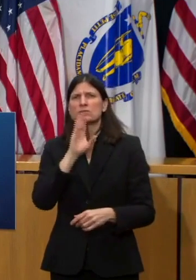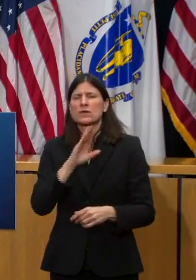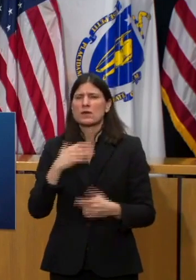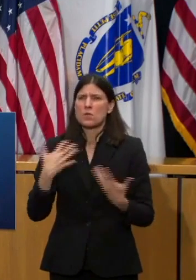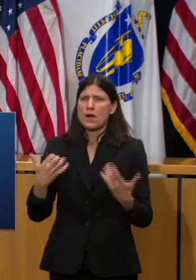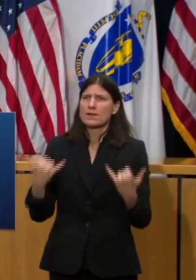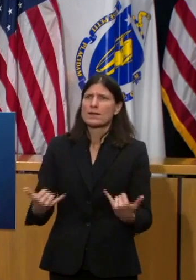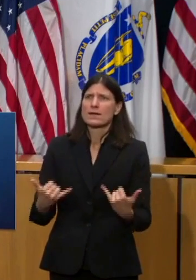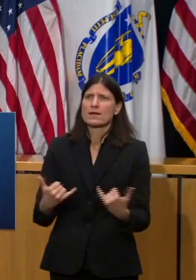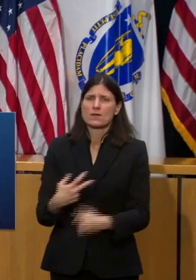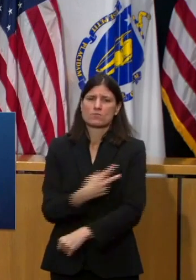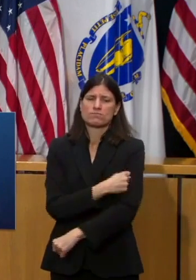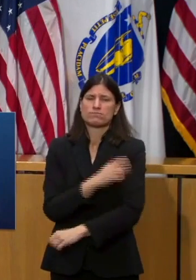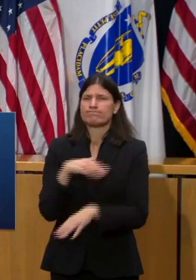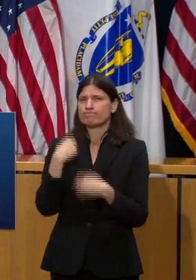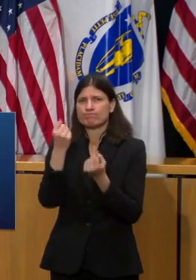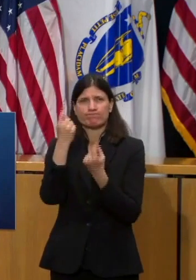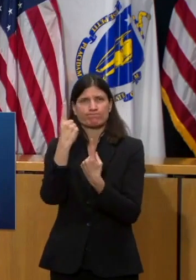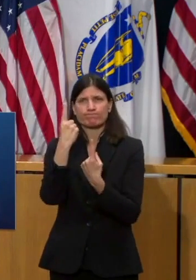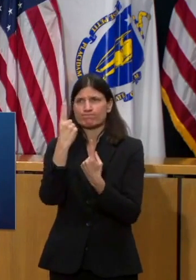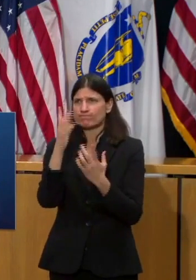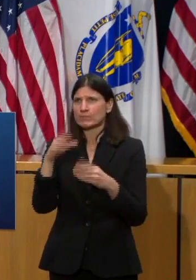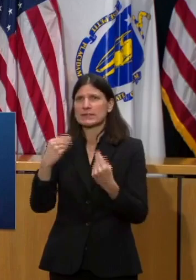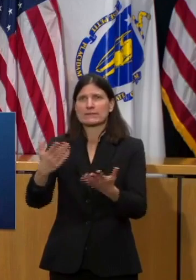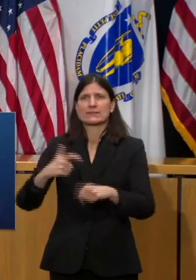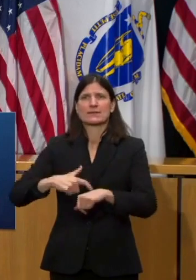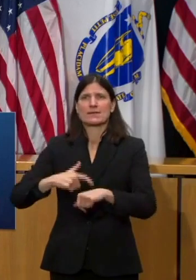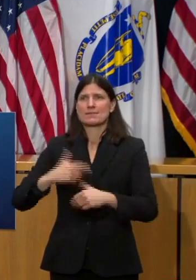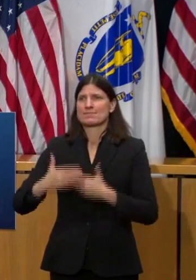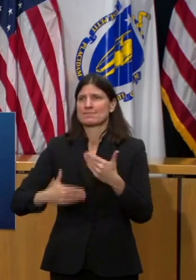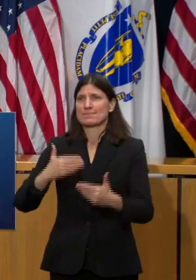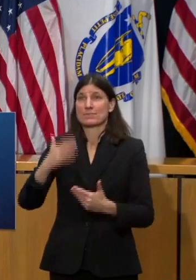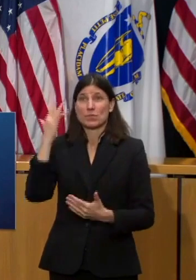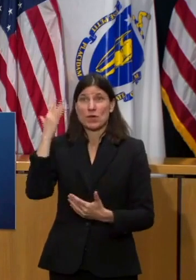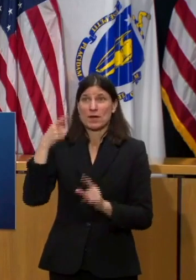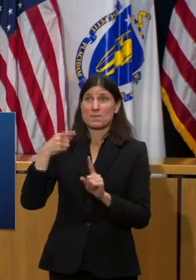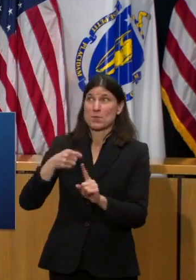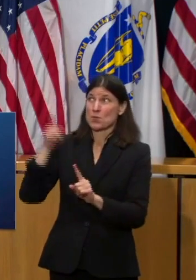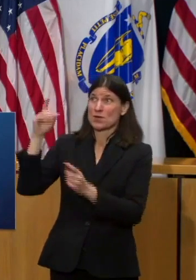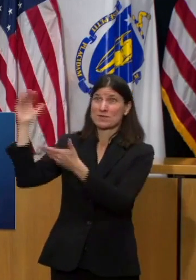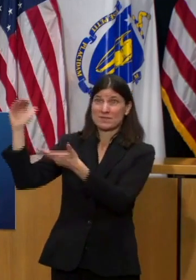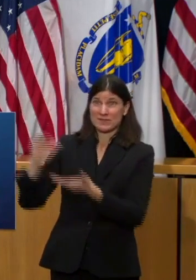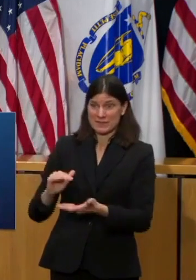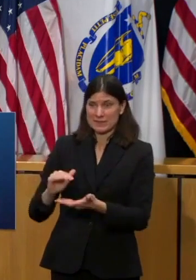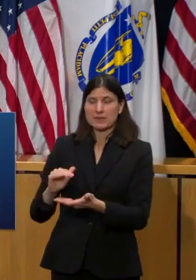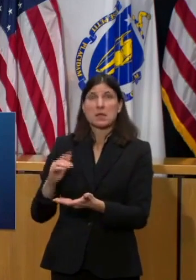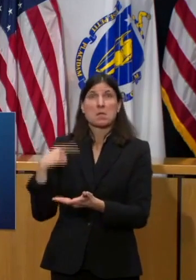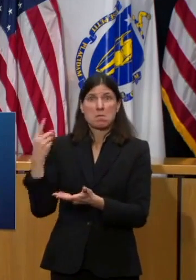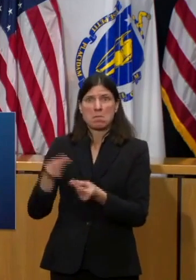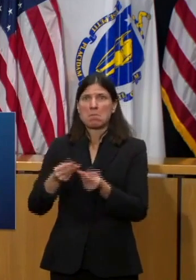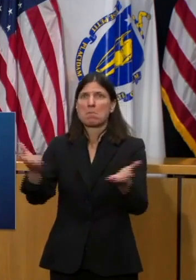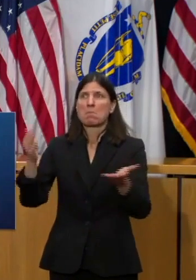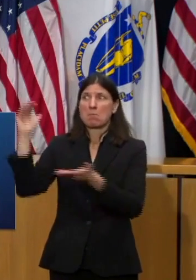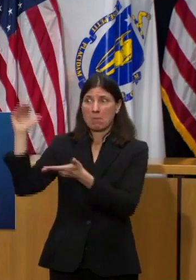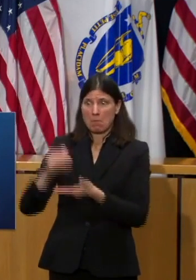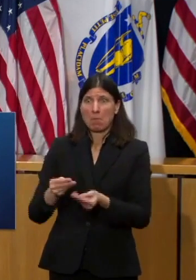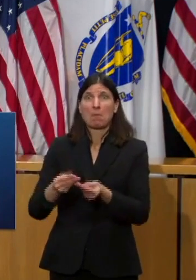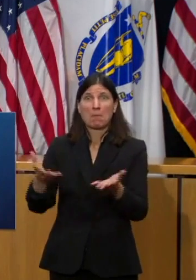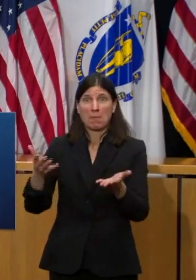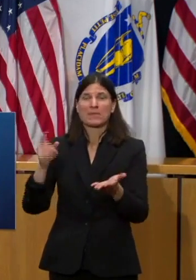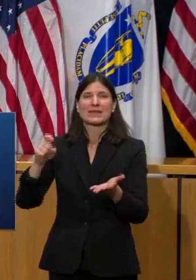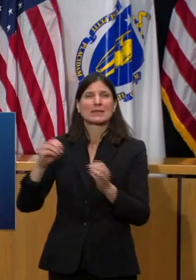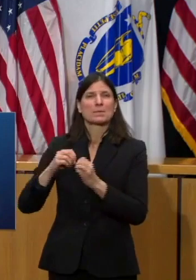to Massachusetts from the federal government is steady, our administration continues to build capacity to administer